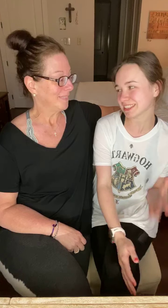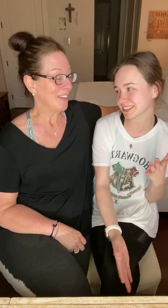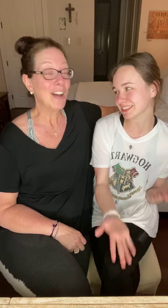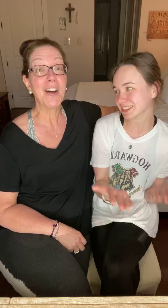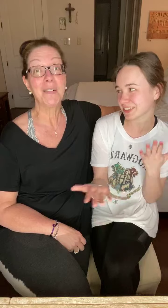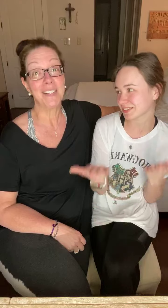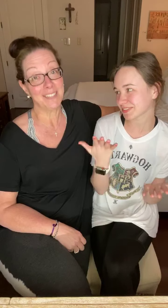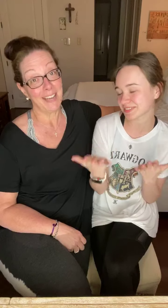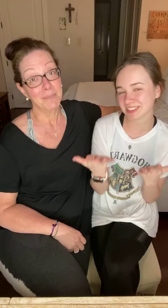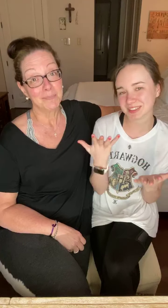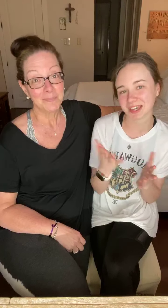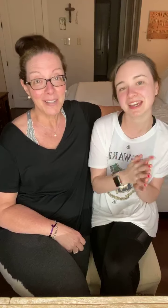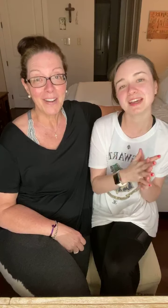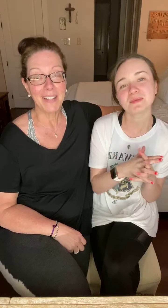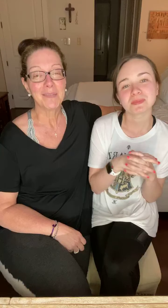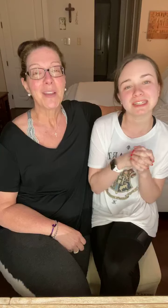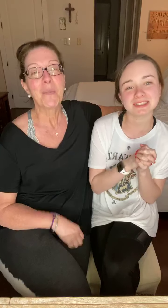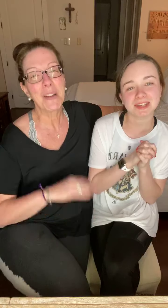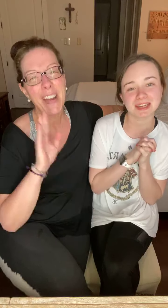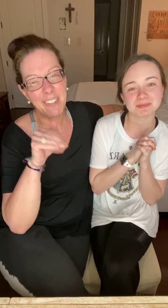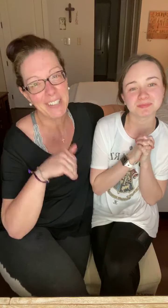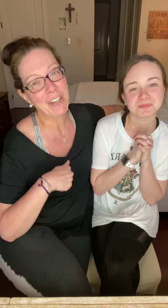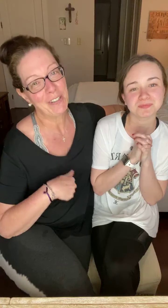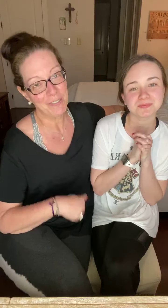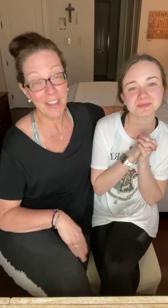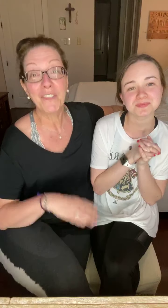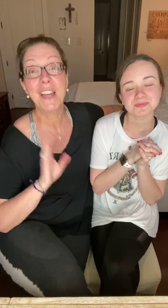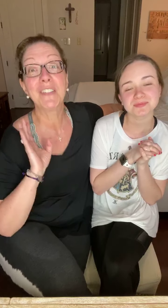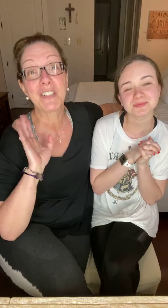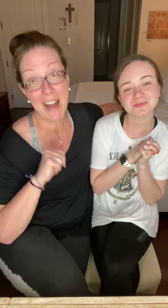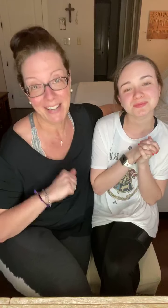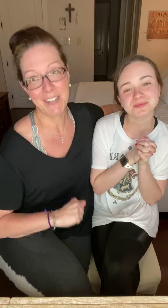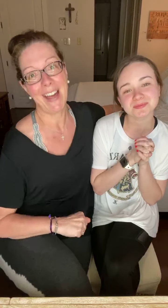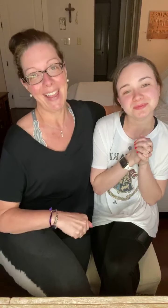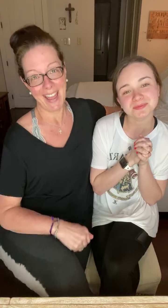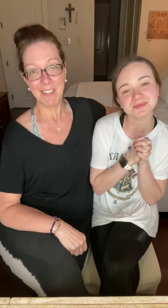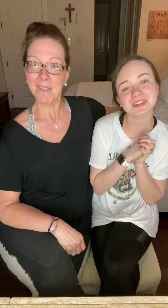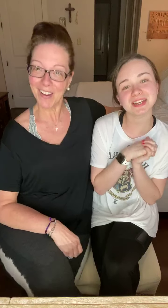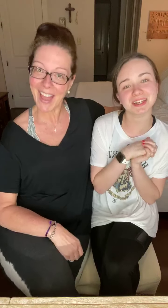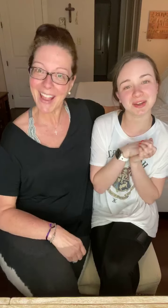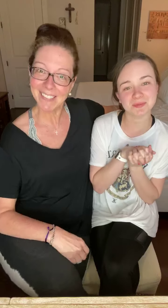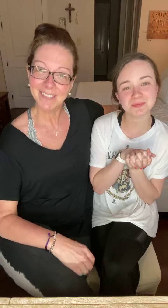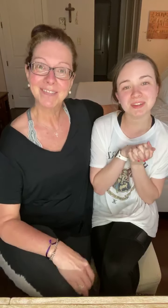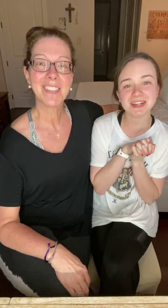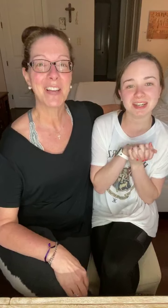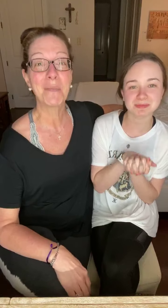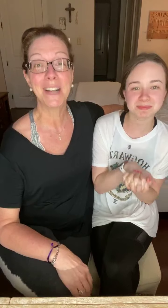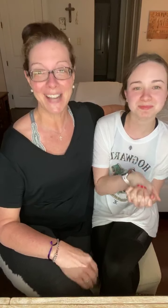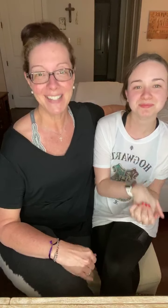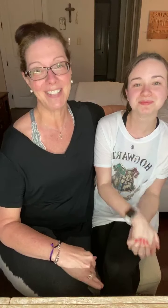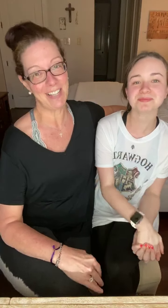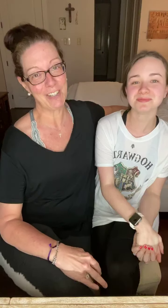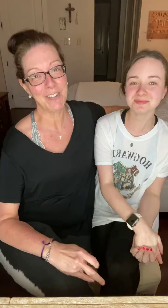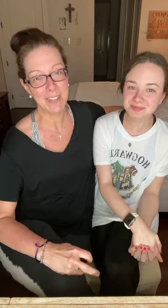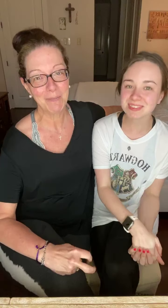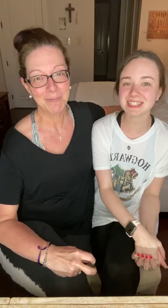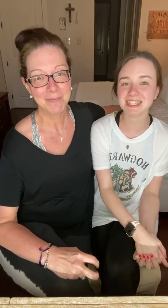isn't. Oh, okay. It's okay. All right. We grade on the curve. If you even tried, you got an A. Okay? There you go. We're nice teachers. There you go.